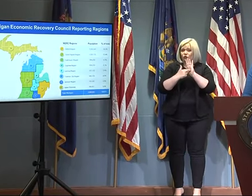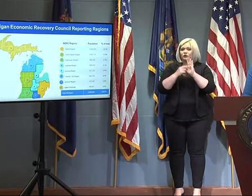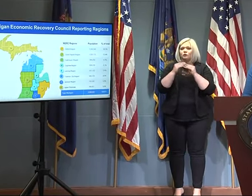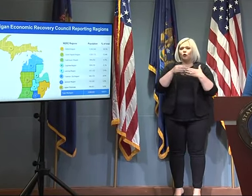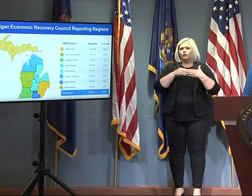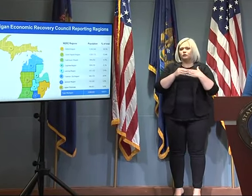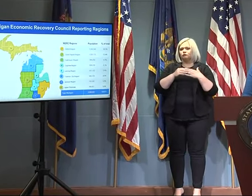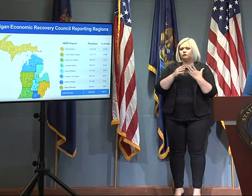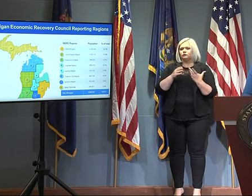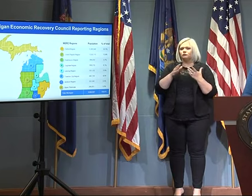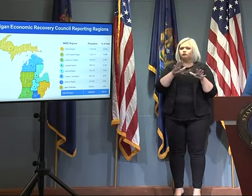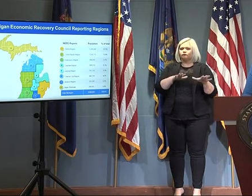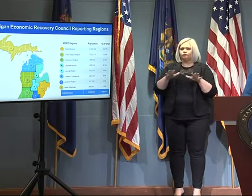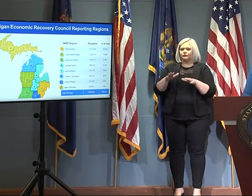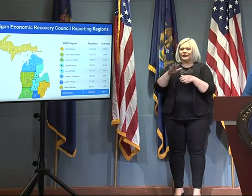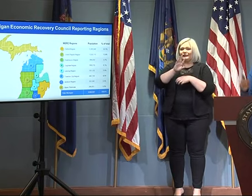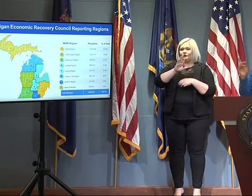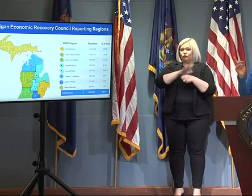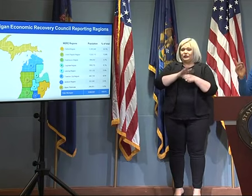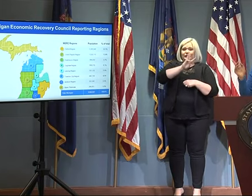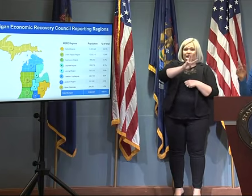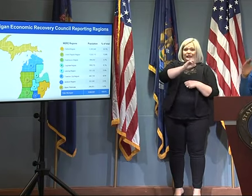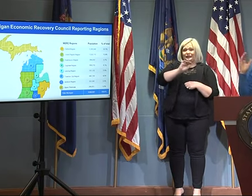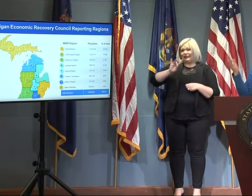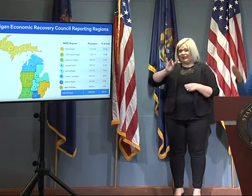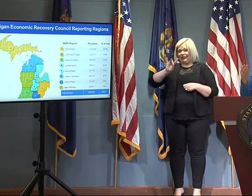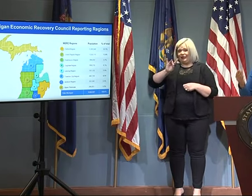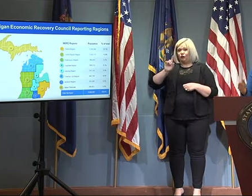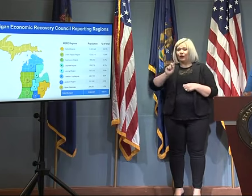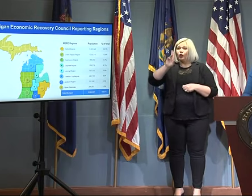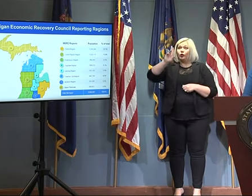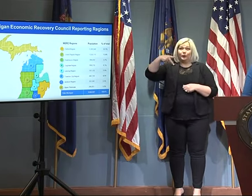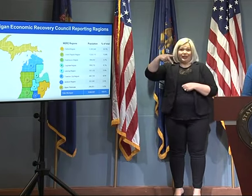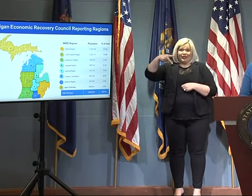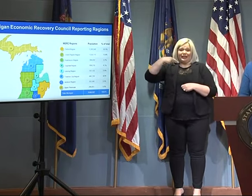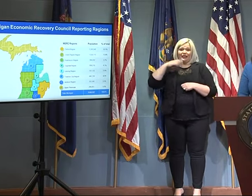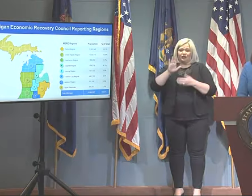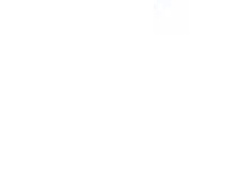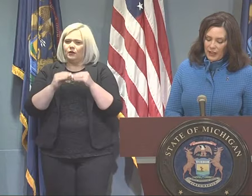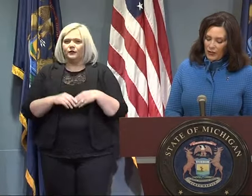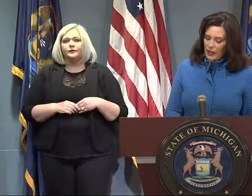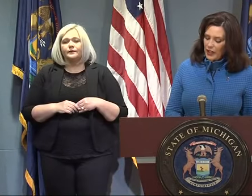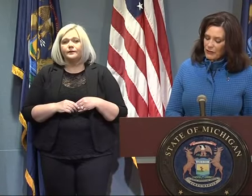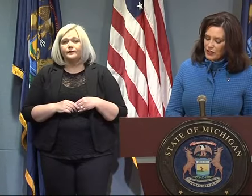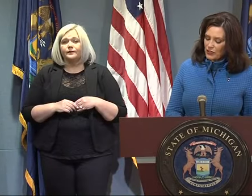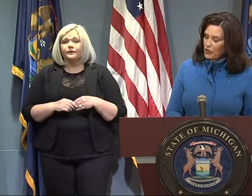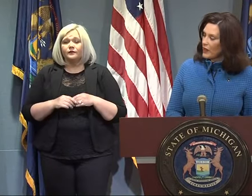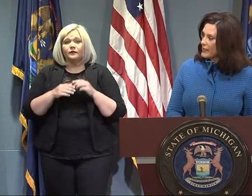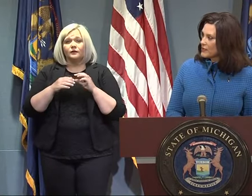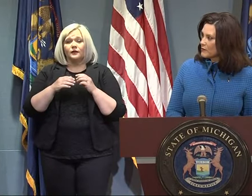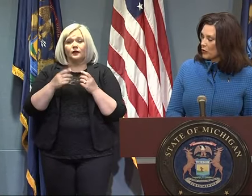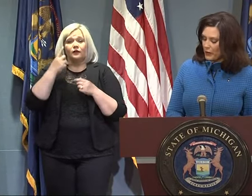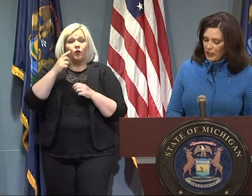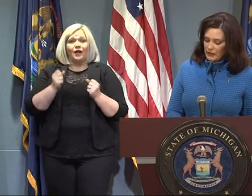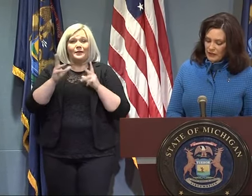and eight, also known as the Upper Peninsula and the Greater Traverse City area. When it comes to new